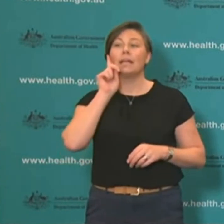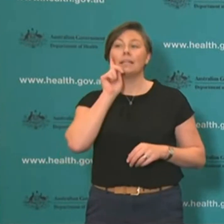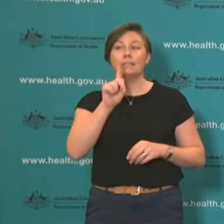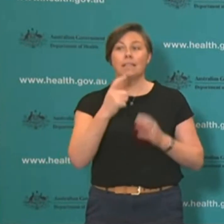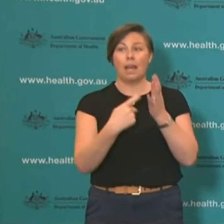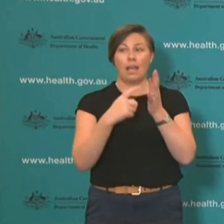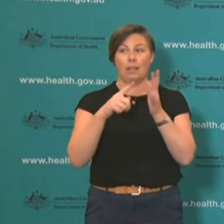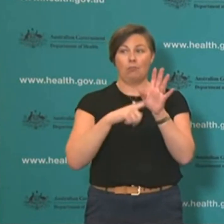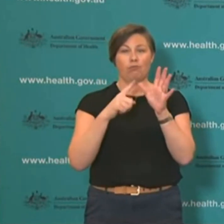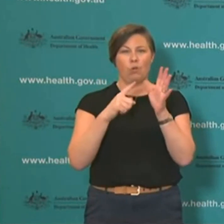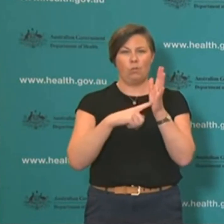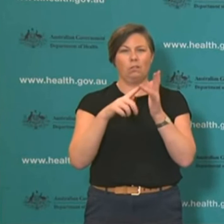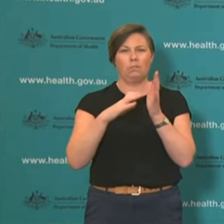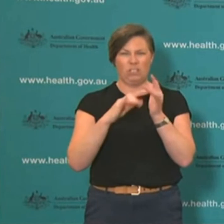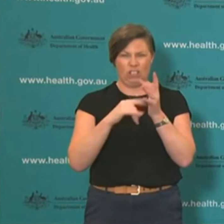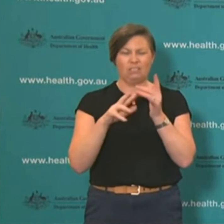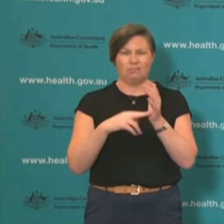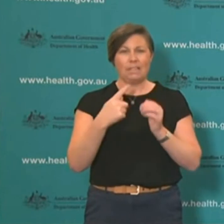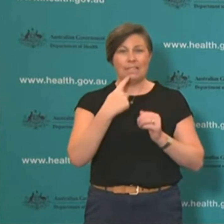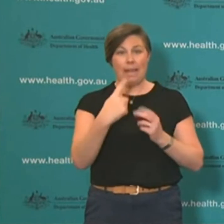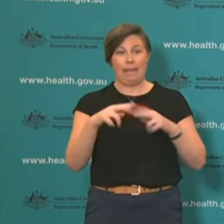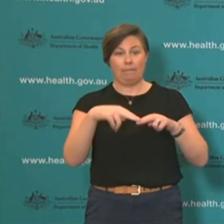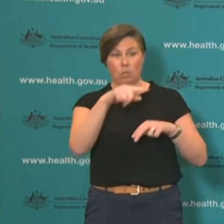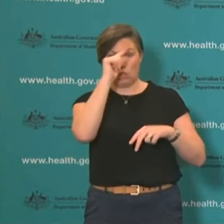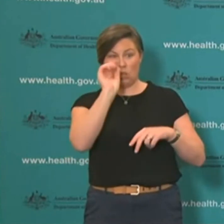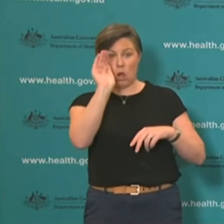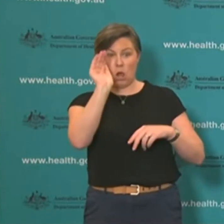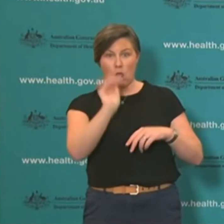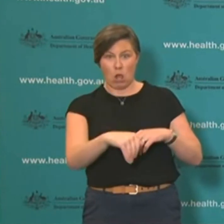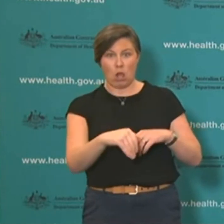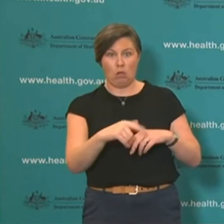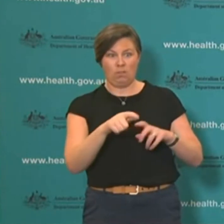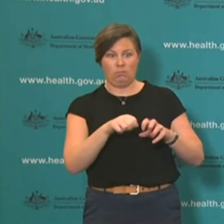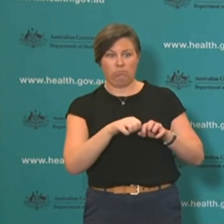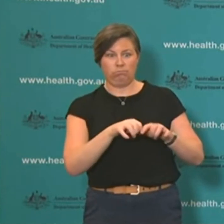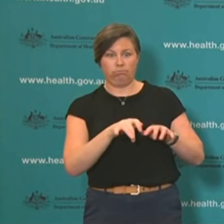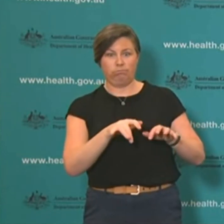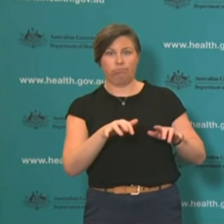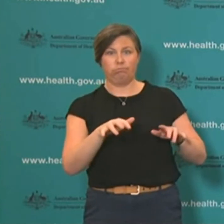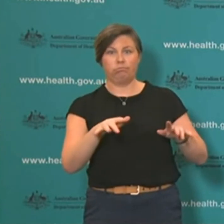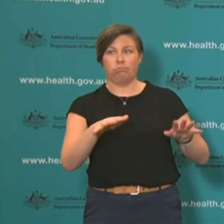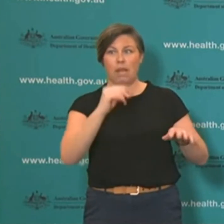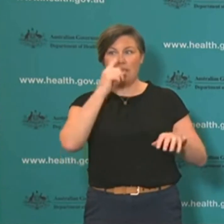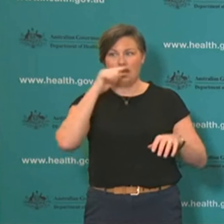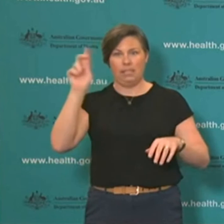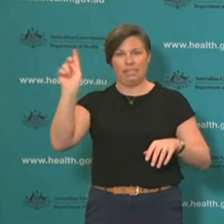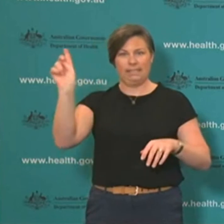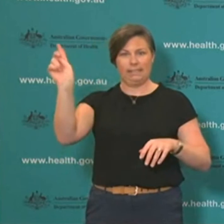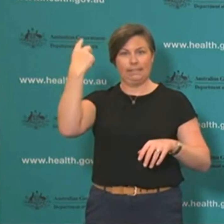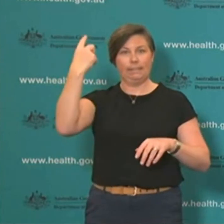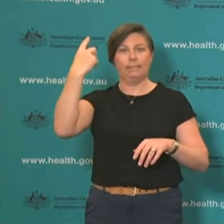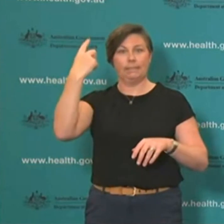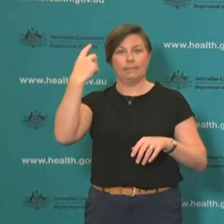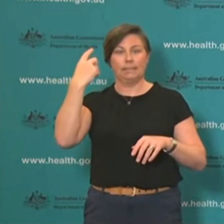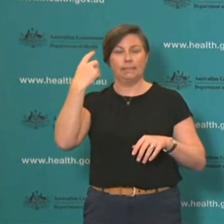if a aged care home that has an outbreak can get a very high-level infection control practitioner on the ground within